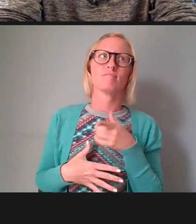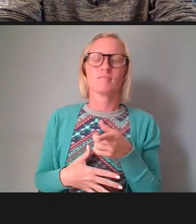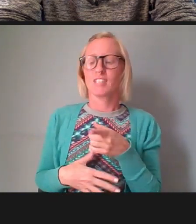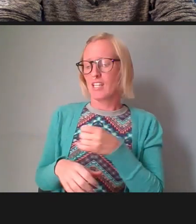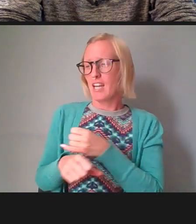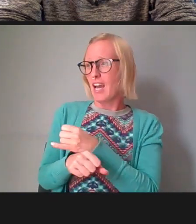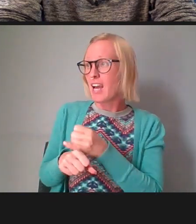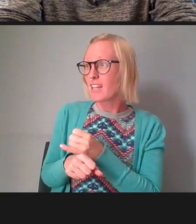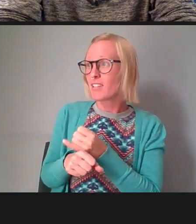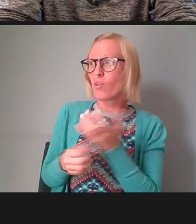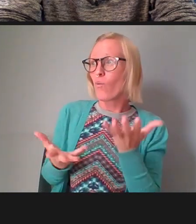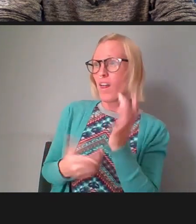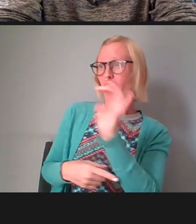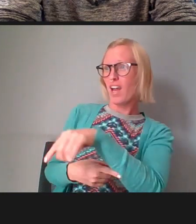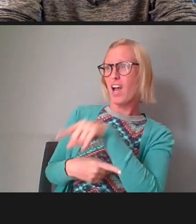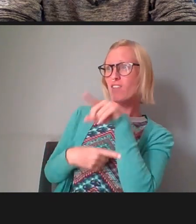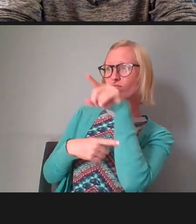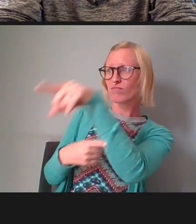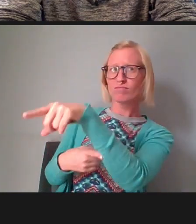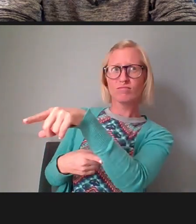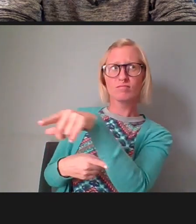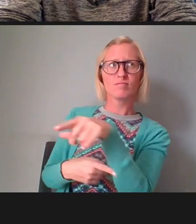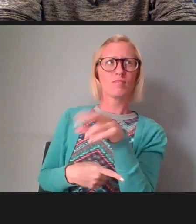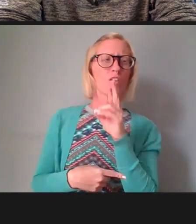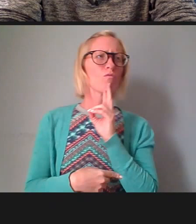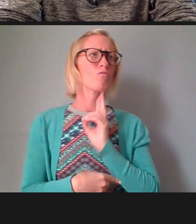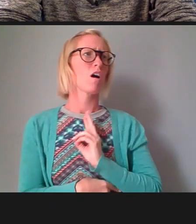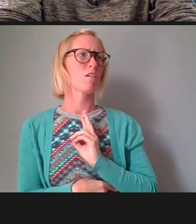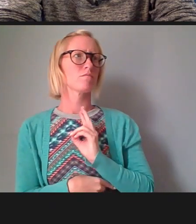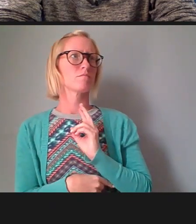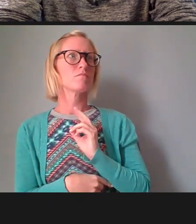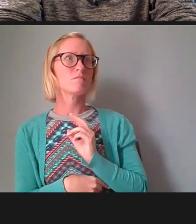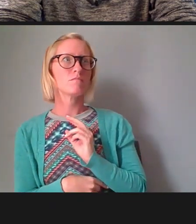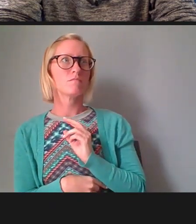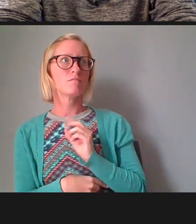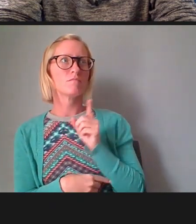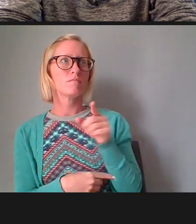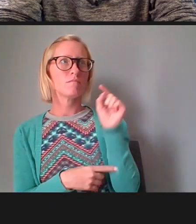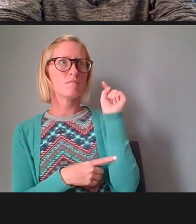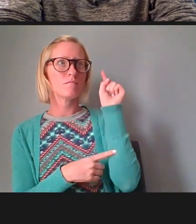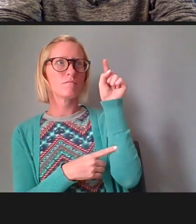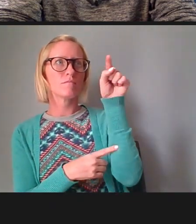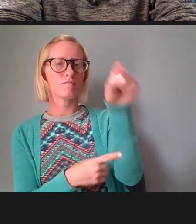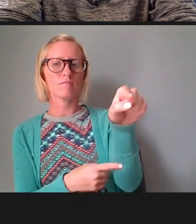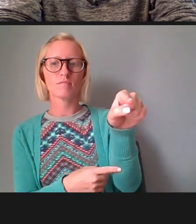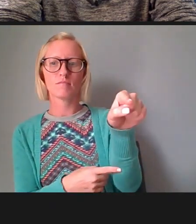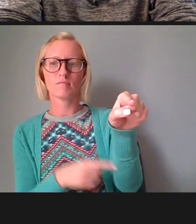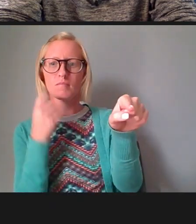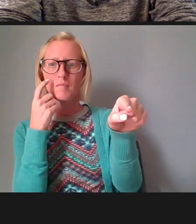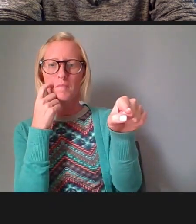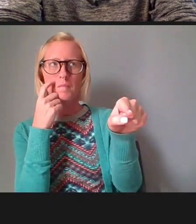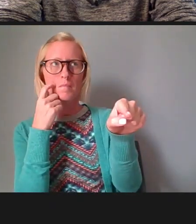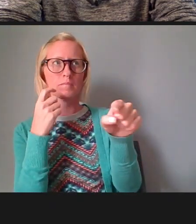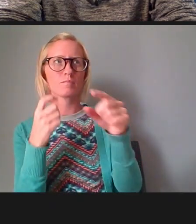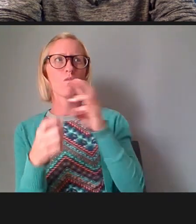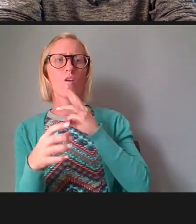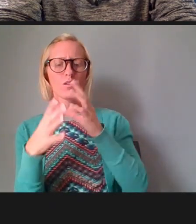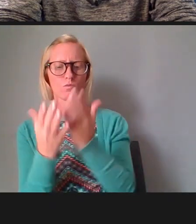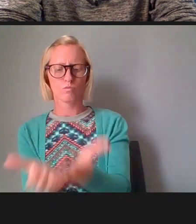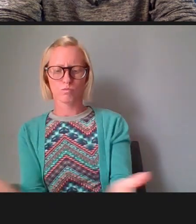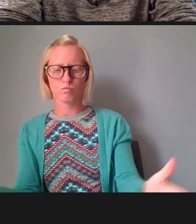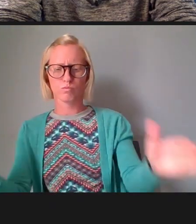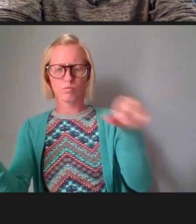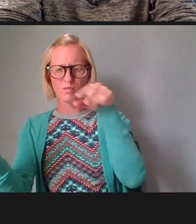what's that? Ralph had stopped smiling and was pointing into the lagoon.